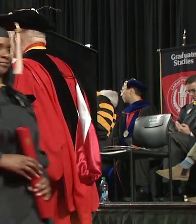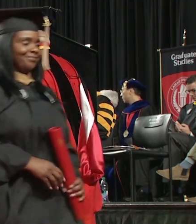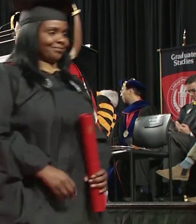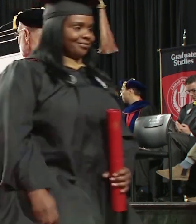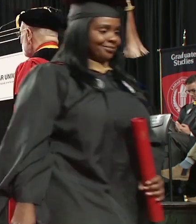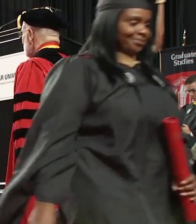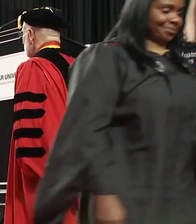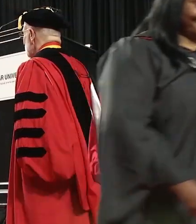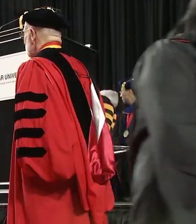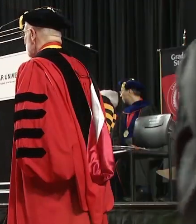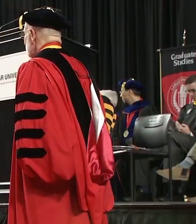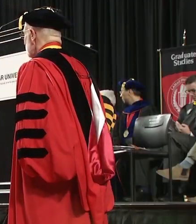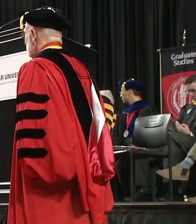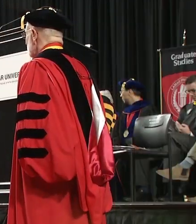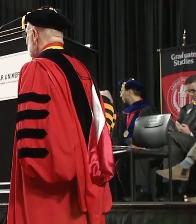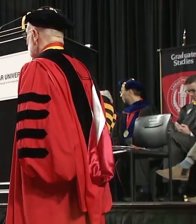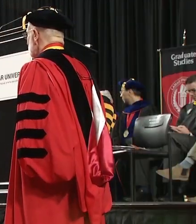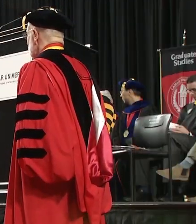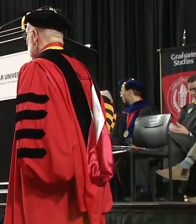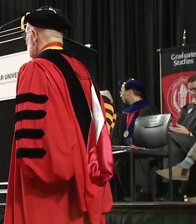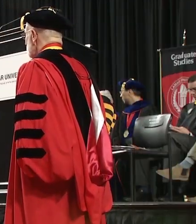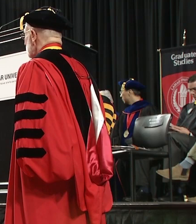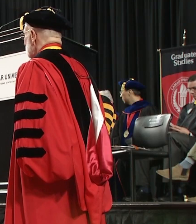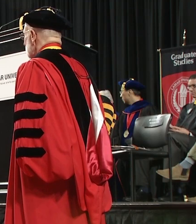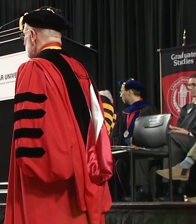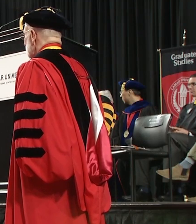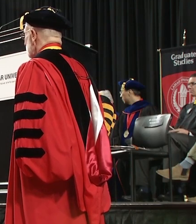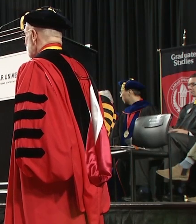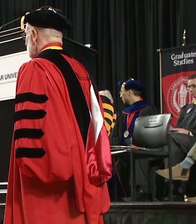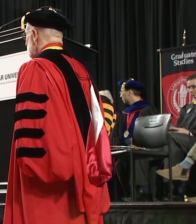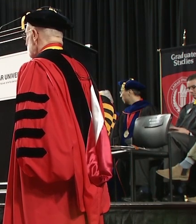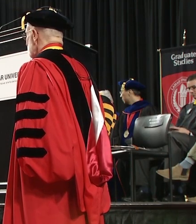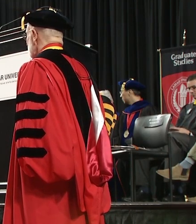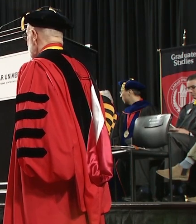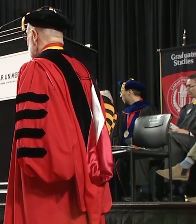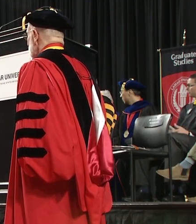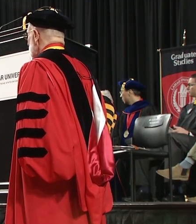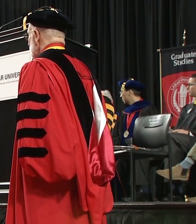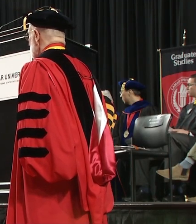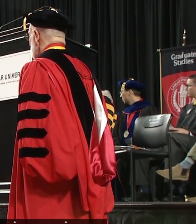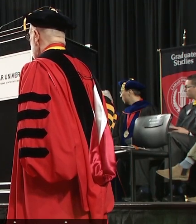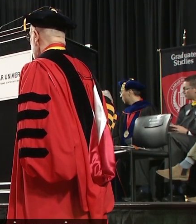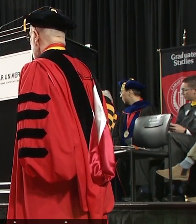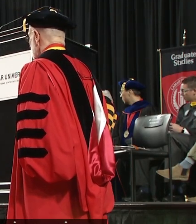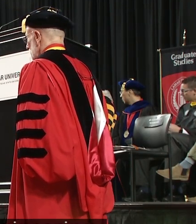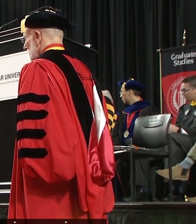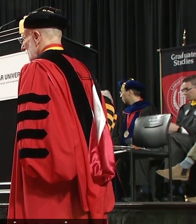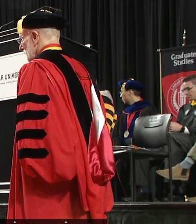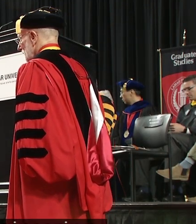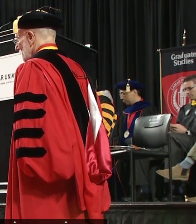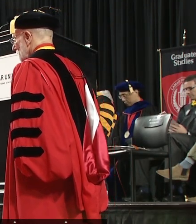Now we have Master of Engineering Science and Chemical Engineering, Meghna Faltani.